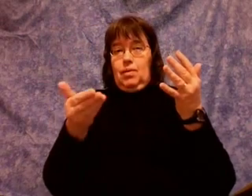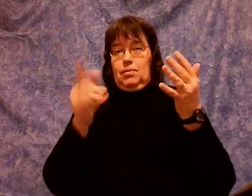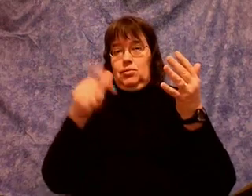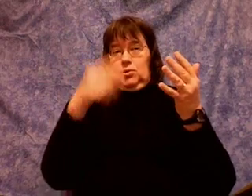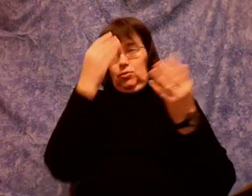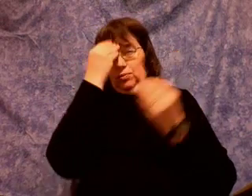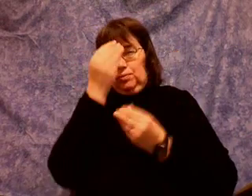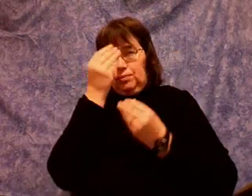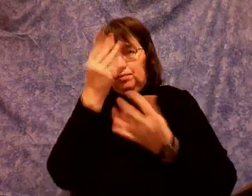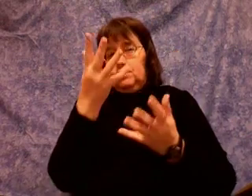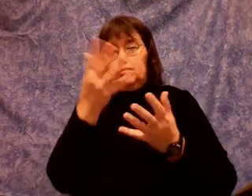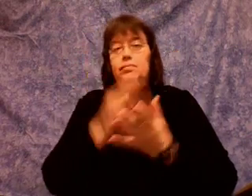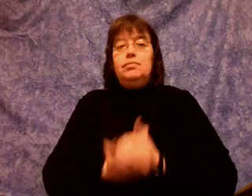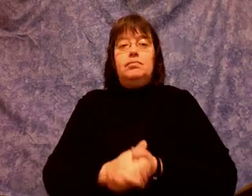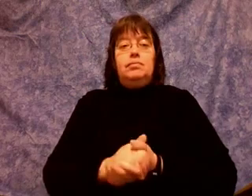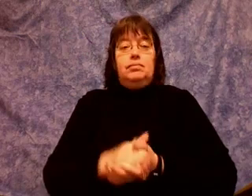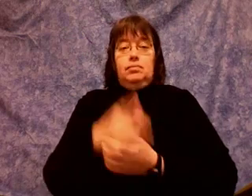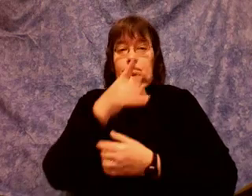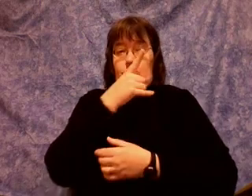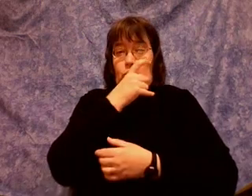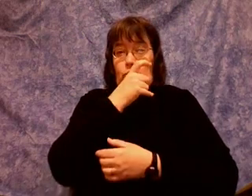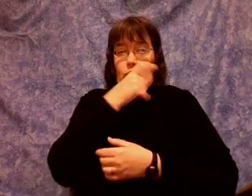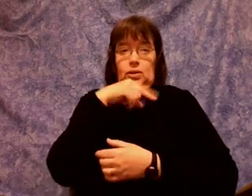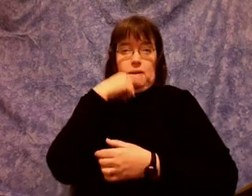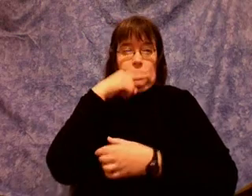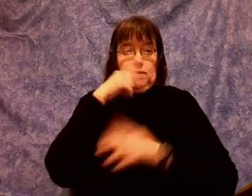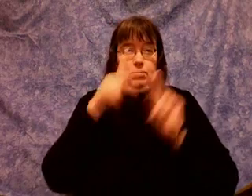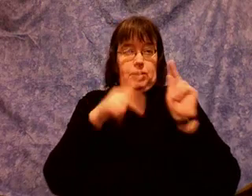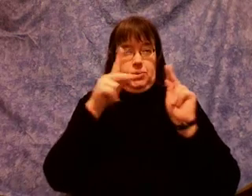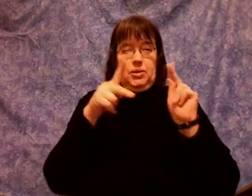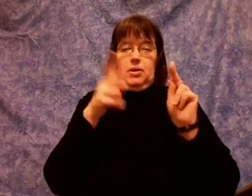There are several things that I need to tell you